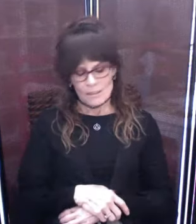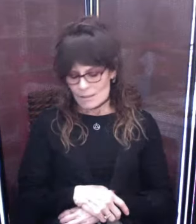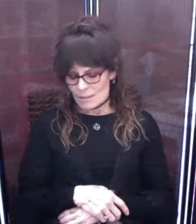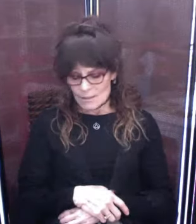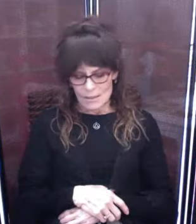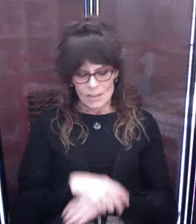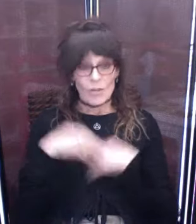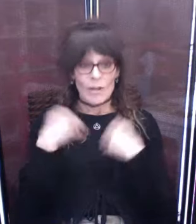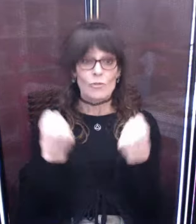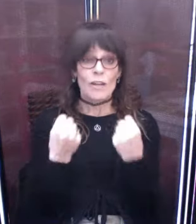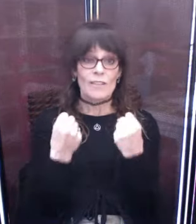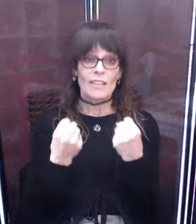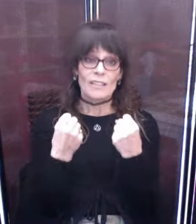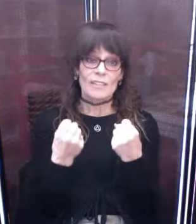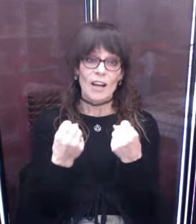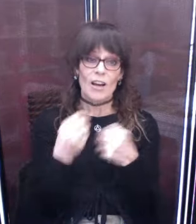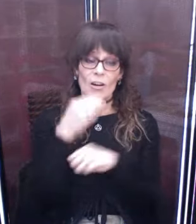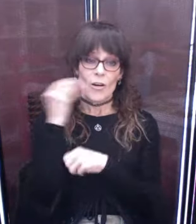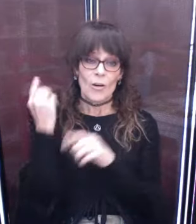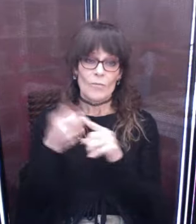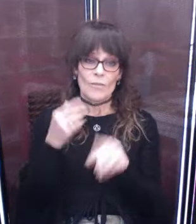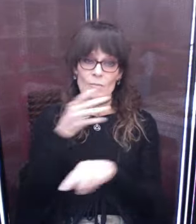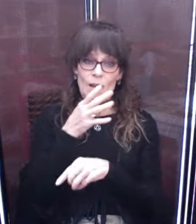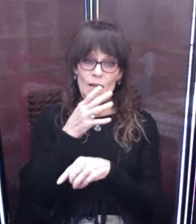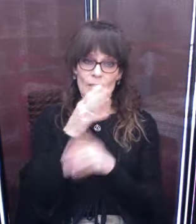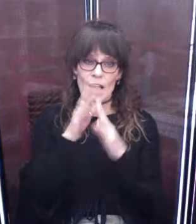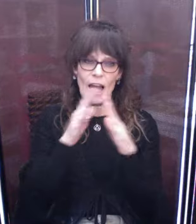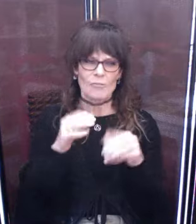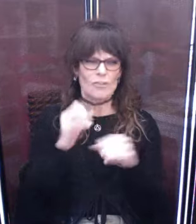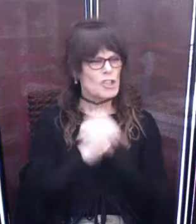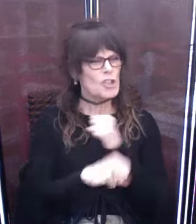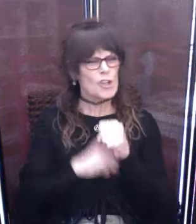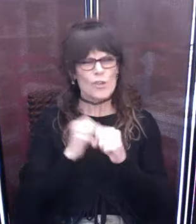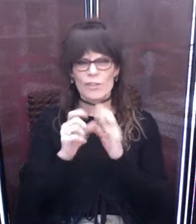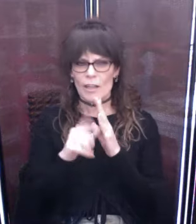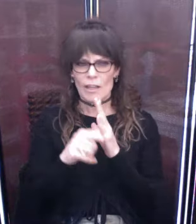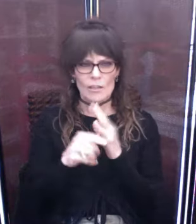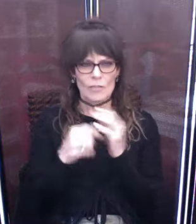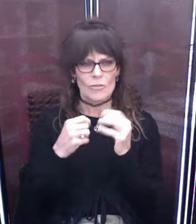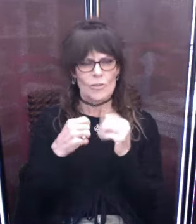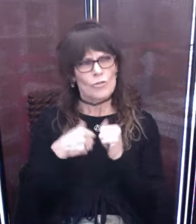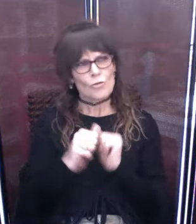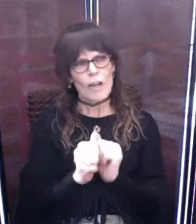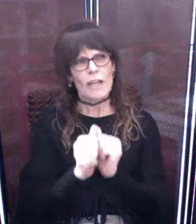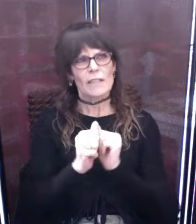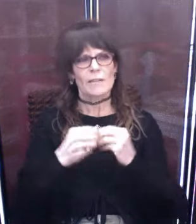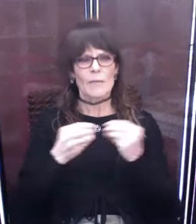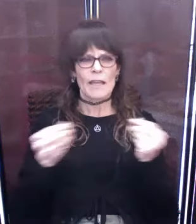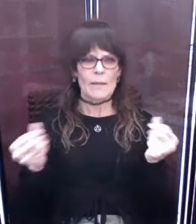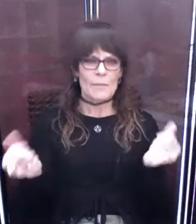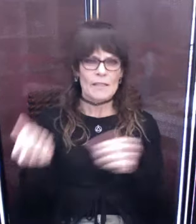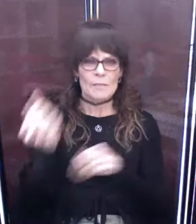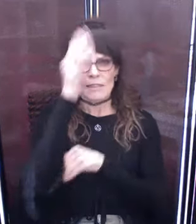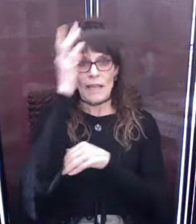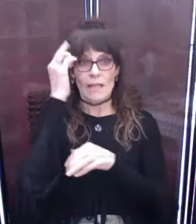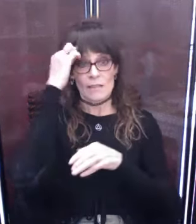in the car home from my mom's house years later, trying to make amends to my dad. And this is the memory that comes up. And I